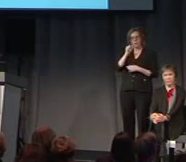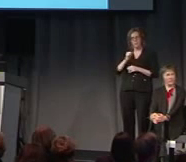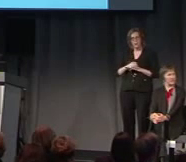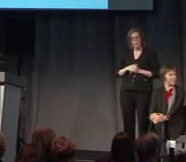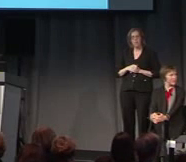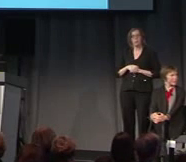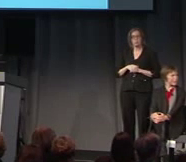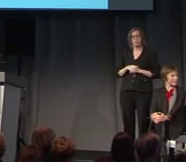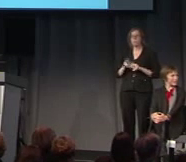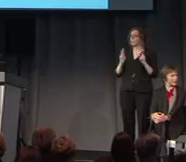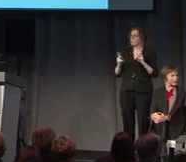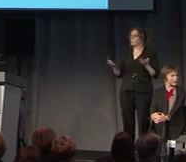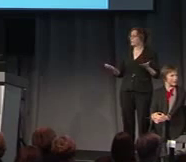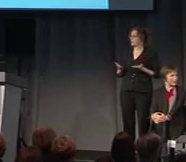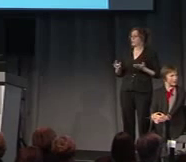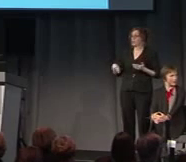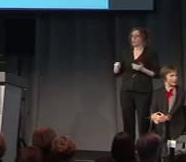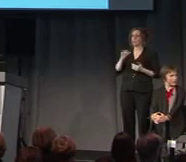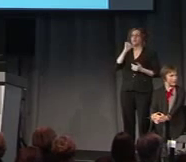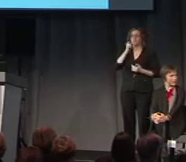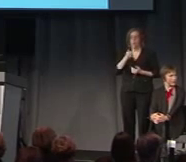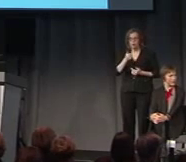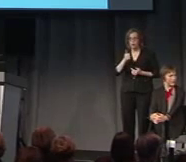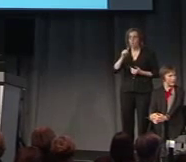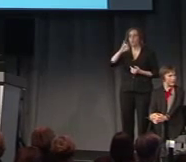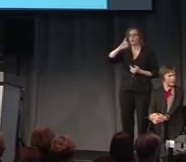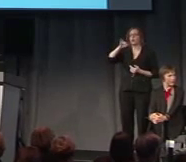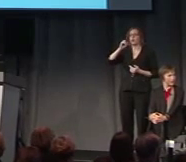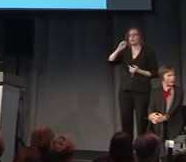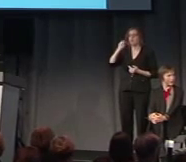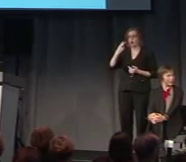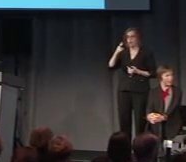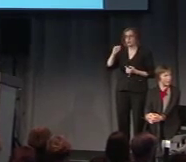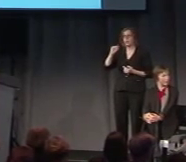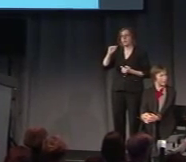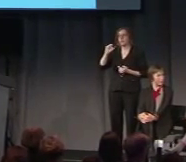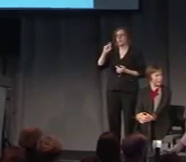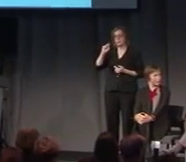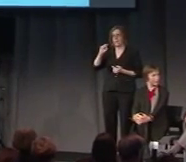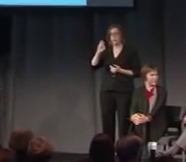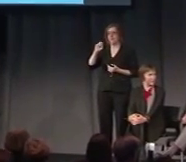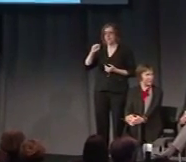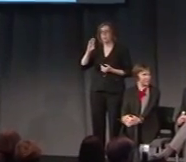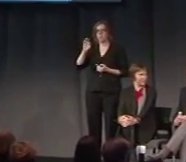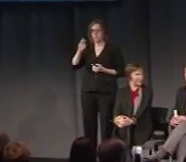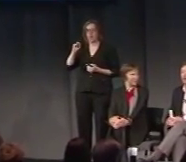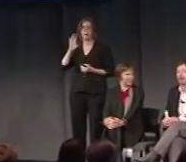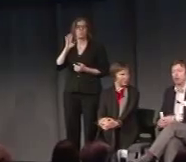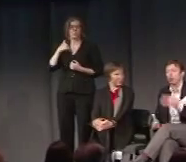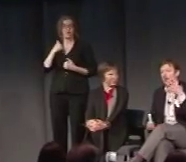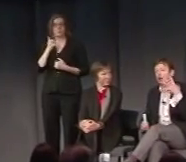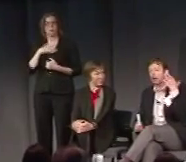there are people here actually who will be speaking tomorrow. Josh Tenenbaum is one of them that has some very nice thoughts on how it is that we, as